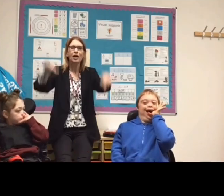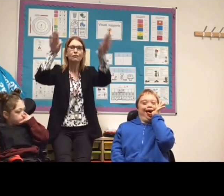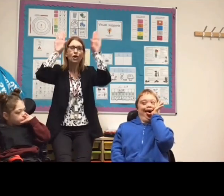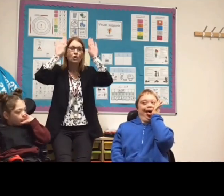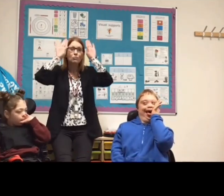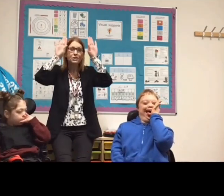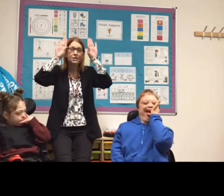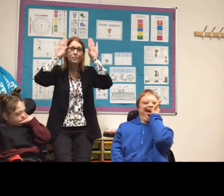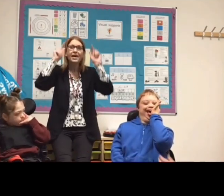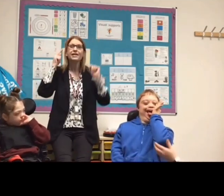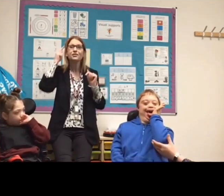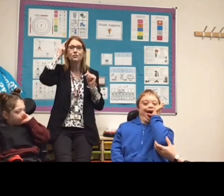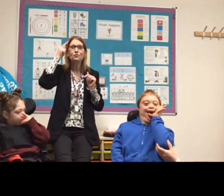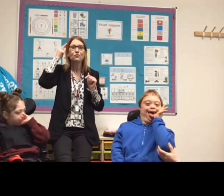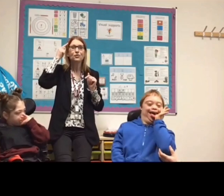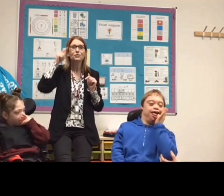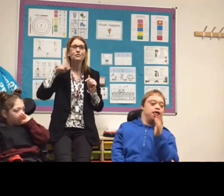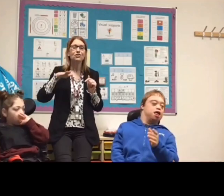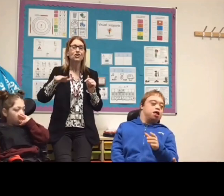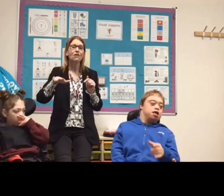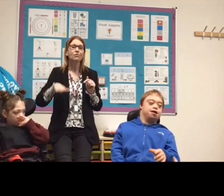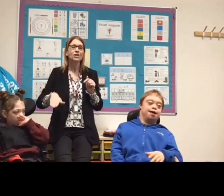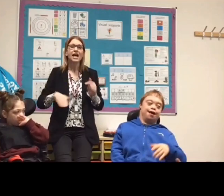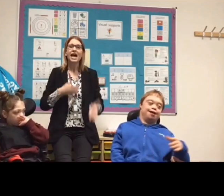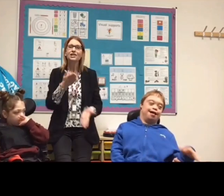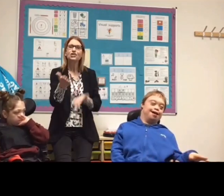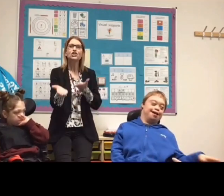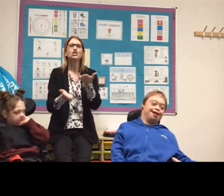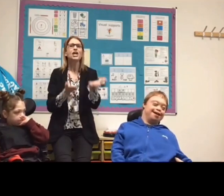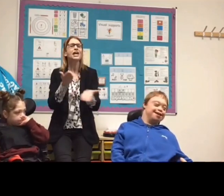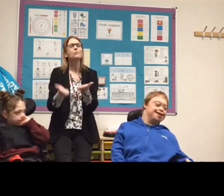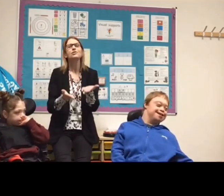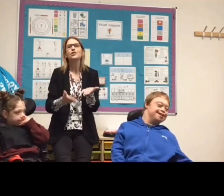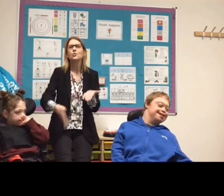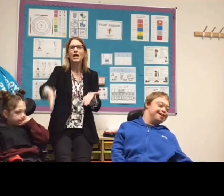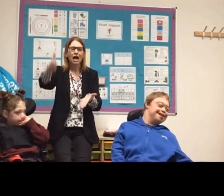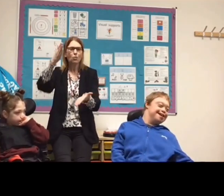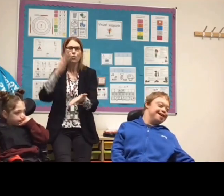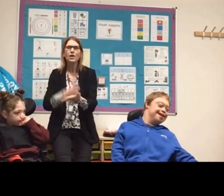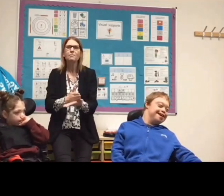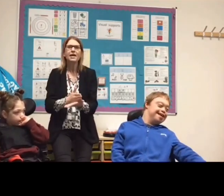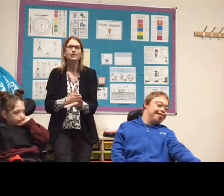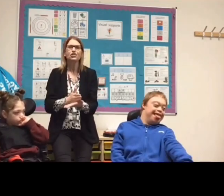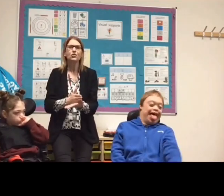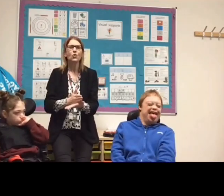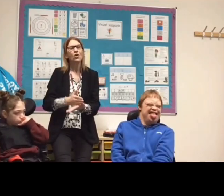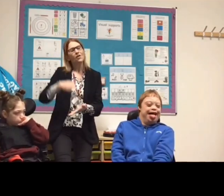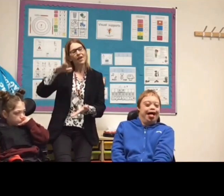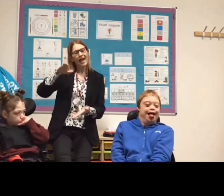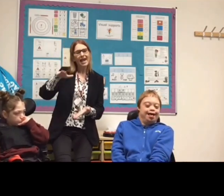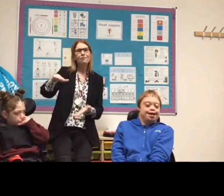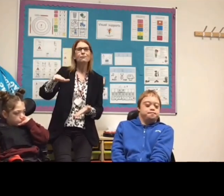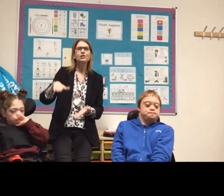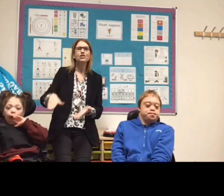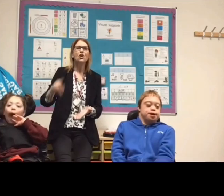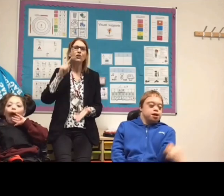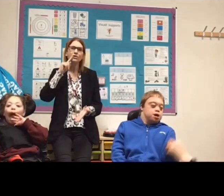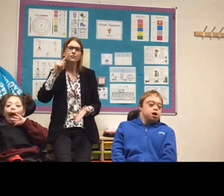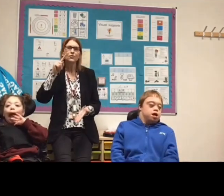12, respect for the views of the child, and to share with you how we make sure that every child's